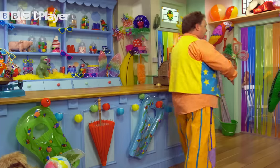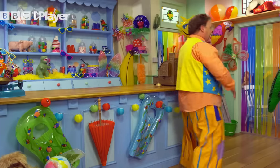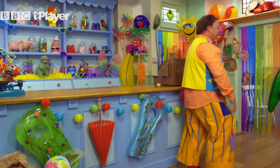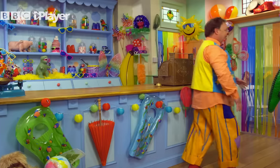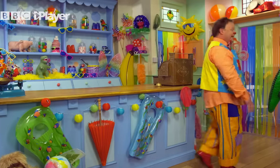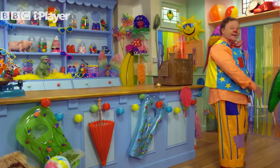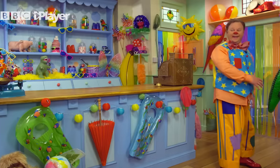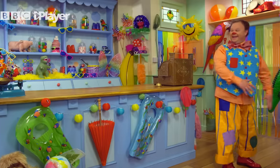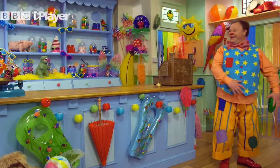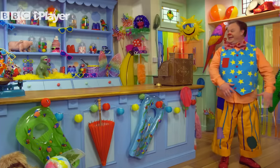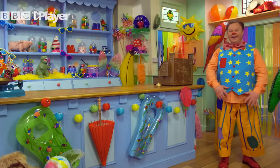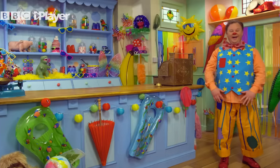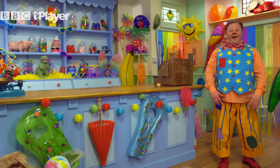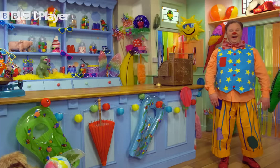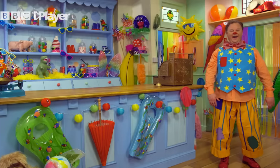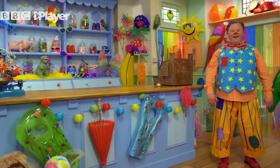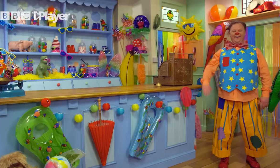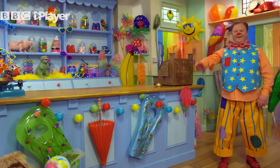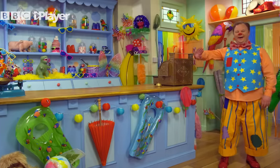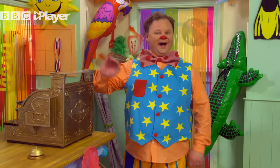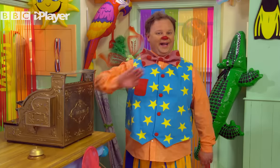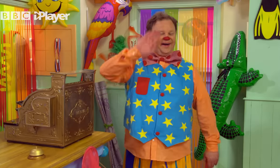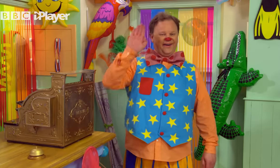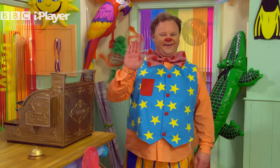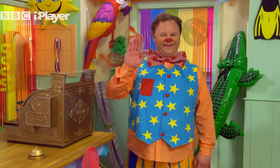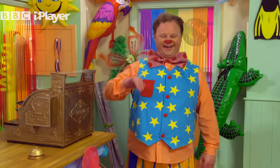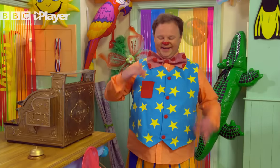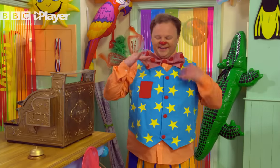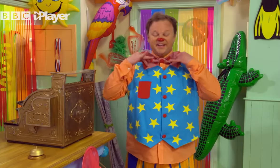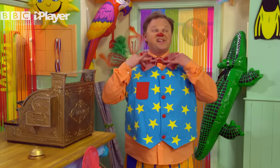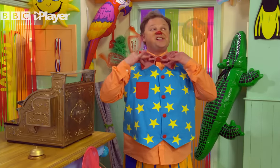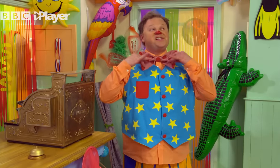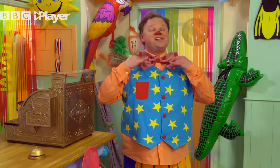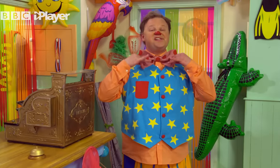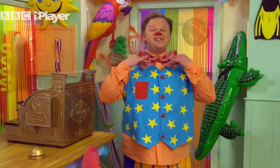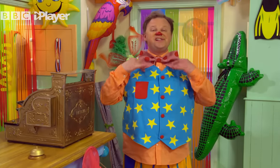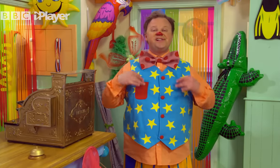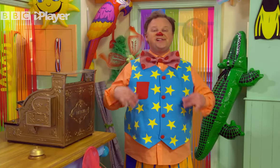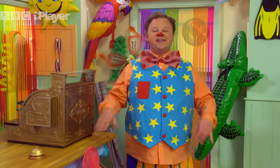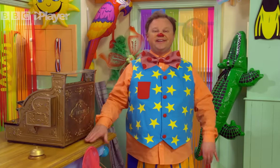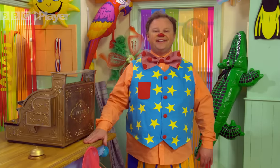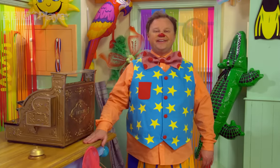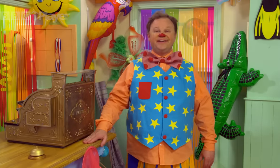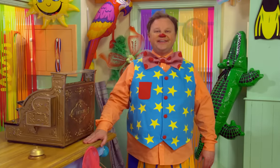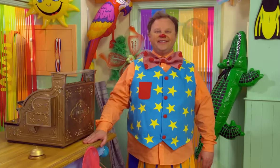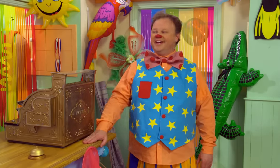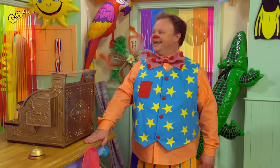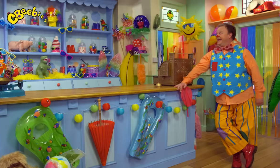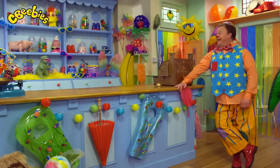Hello, Mr. Tumble. Oh, hello. This is a nice shop, isn't it, Mr.